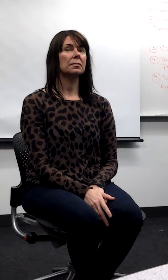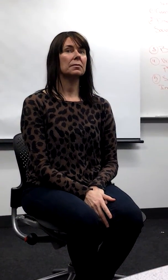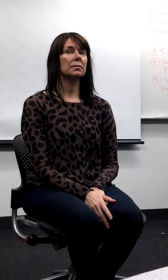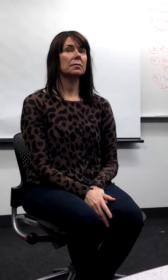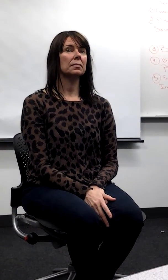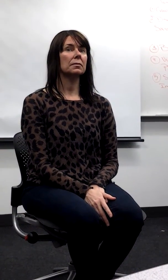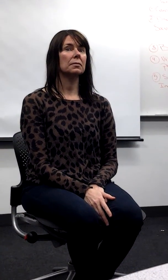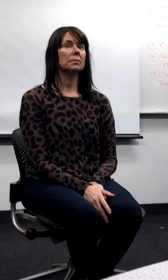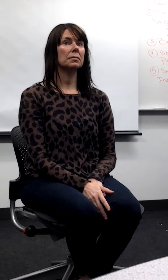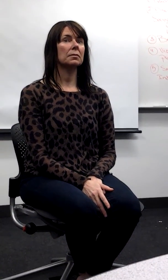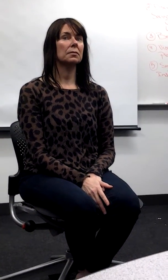comments now when you're ready.